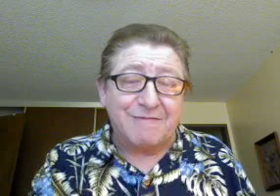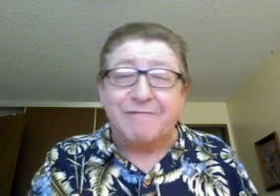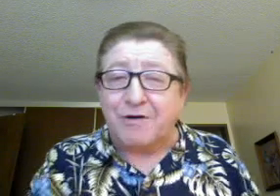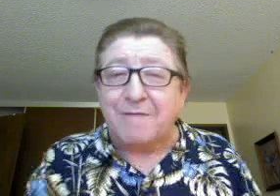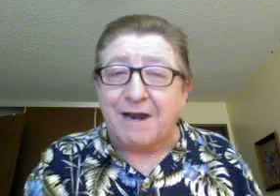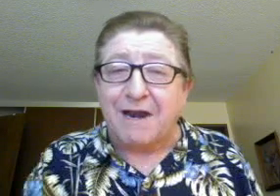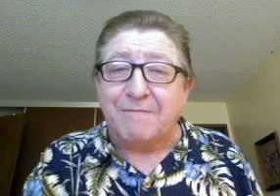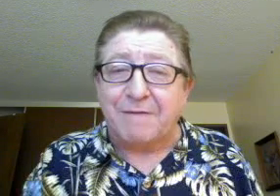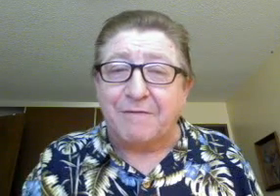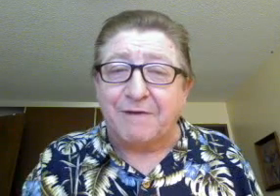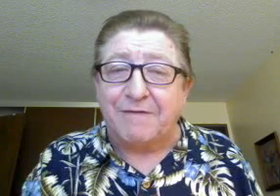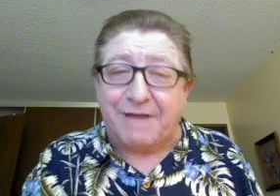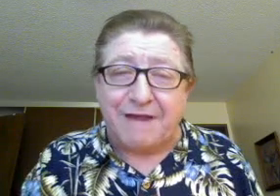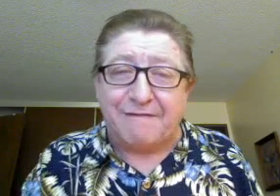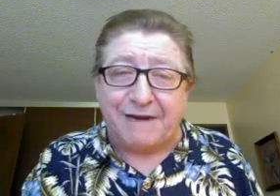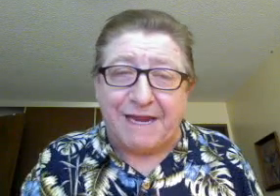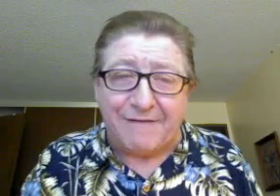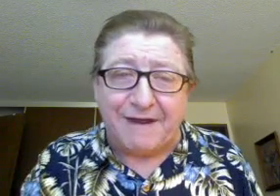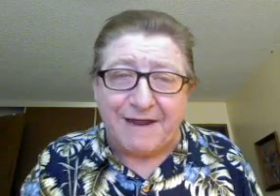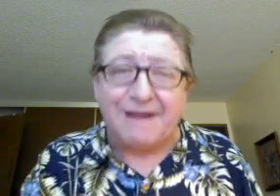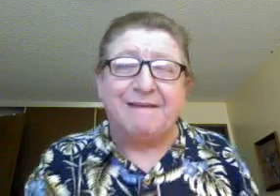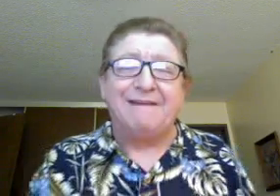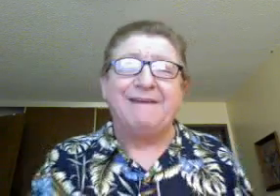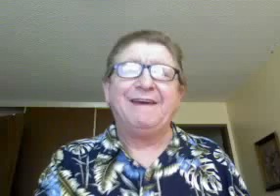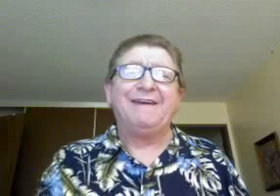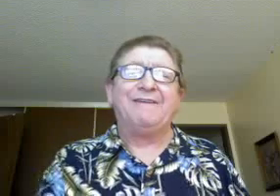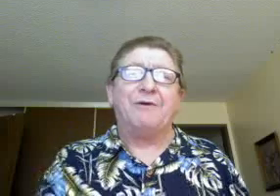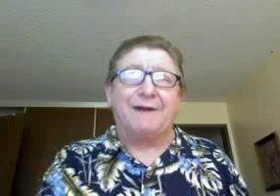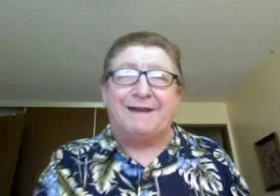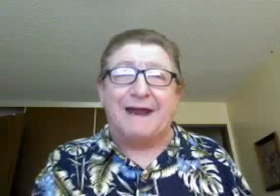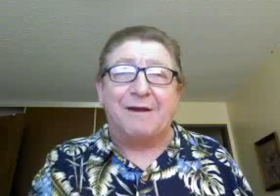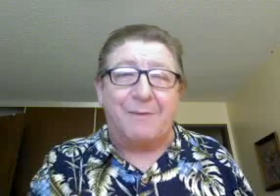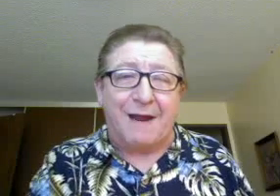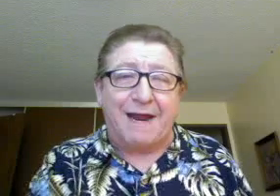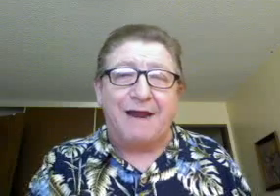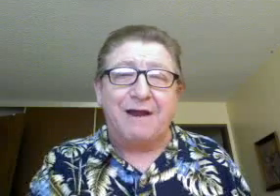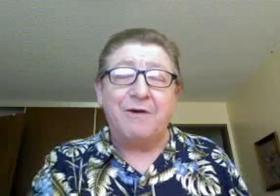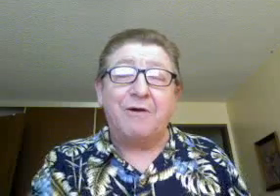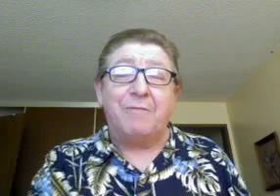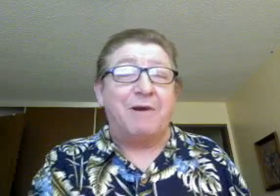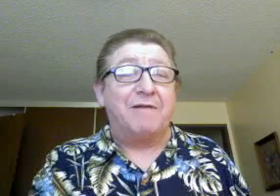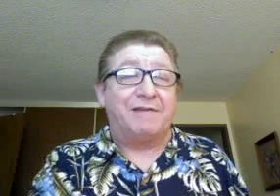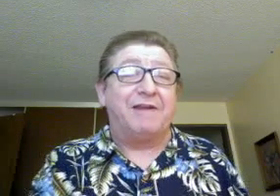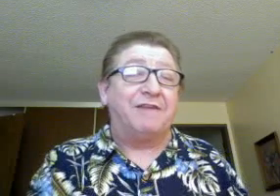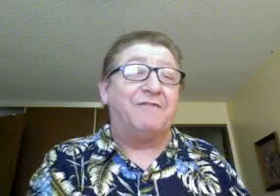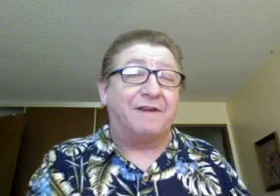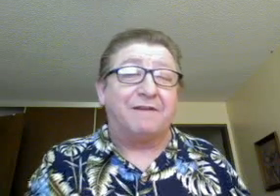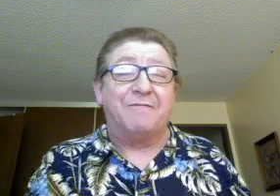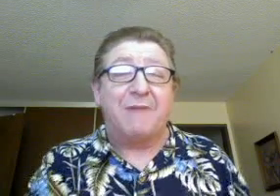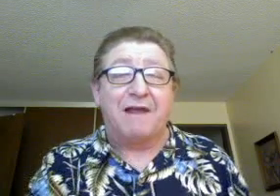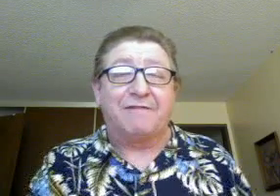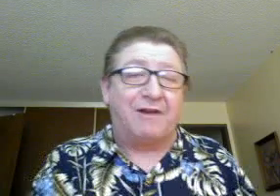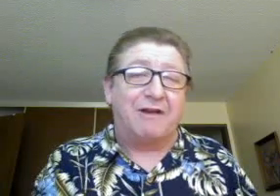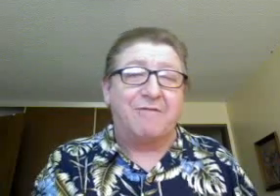We've heard about a lot of people, kids leaving, or getting taken away, or parents getting convicted of manslaughter